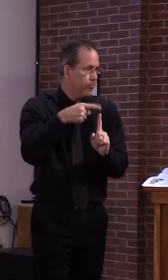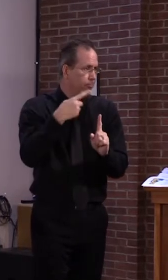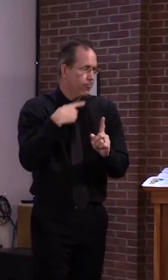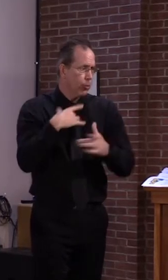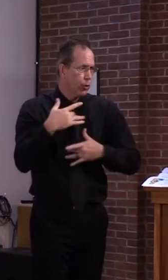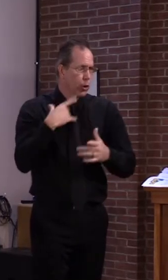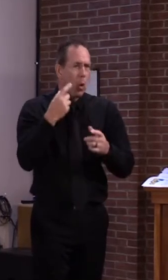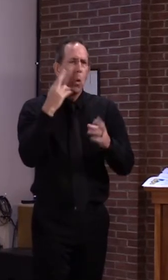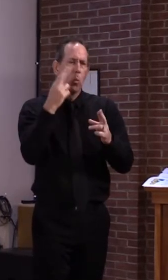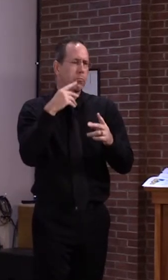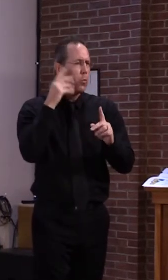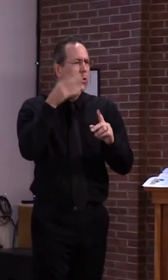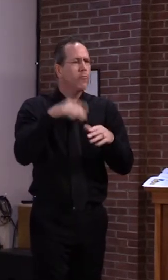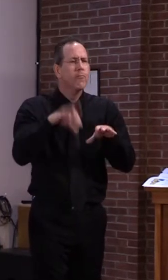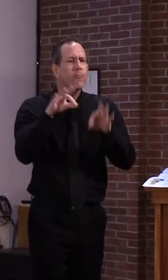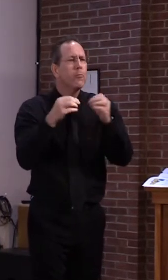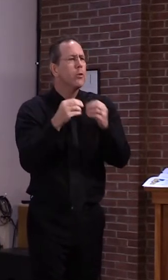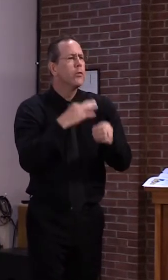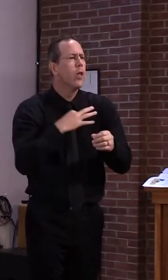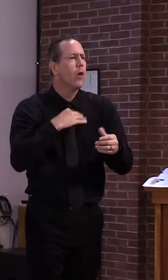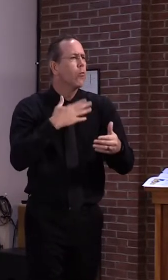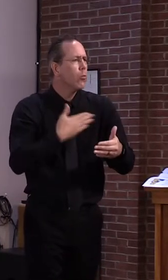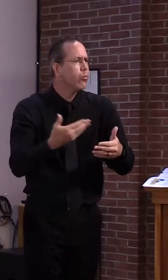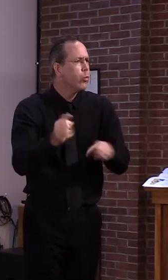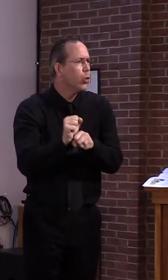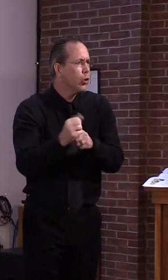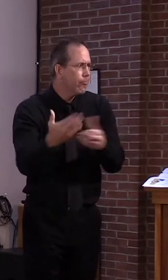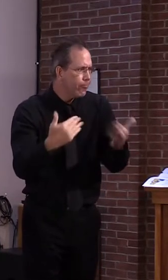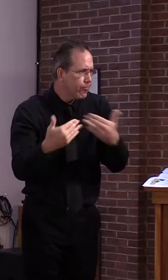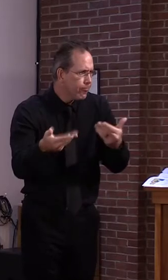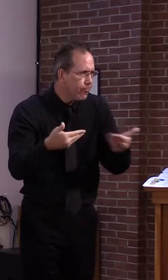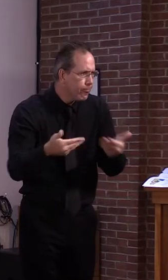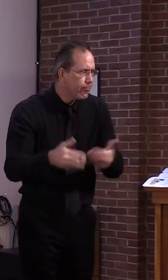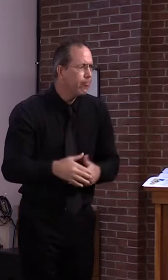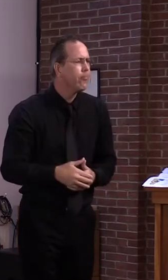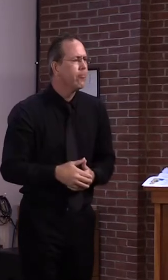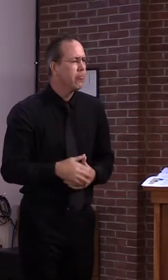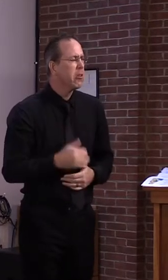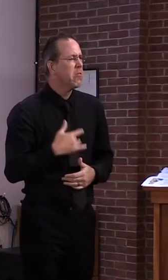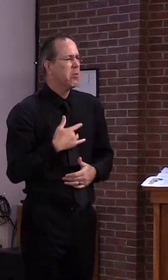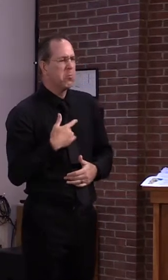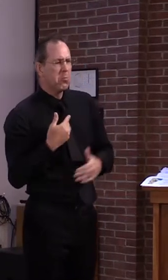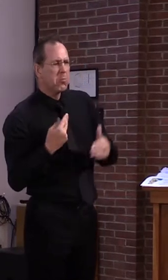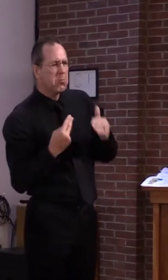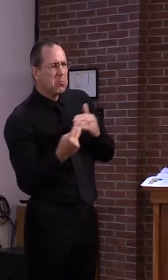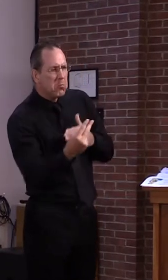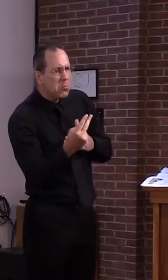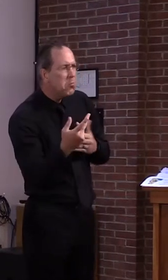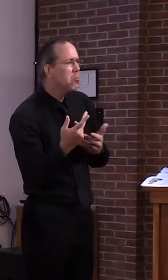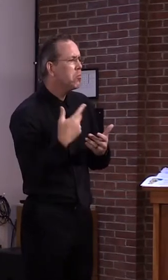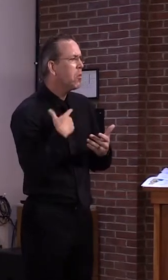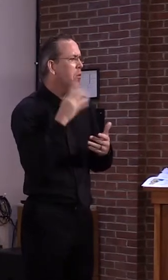that you know, it will be sufficient enough to have quite a few of these hubs up and